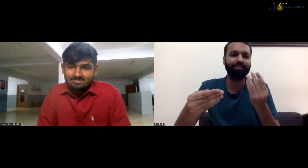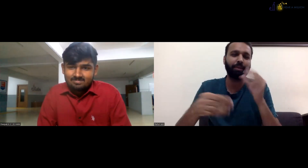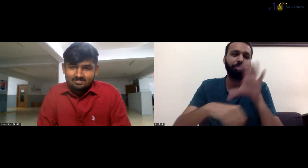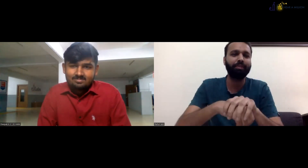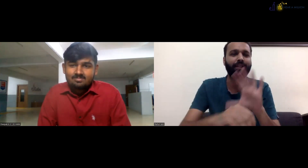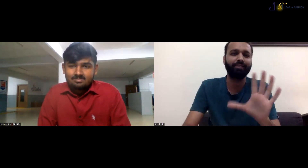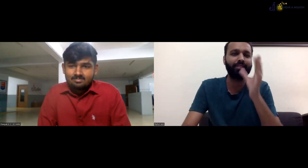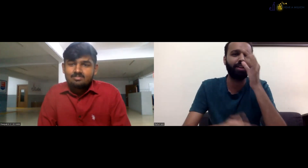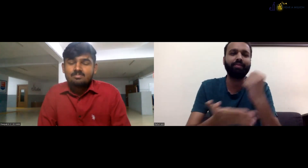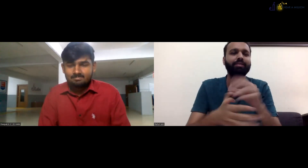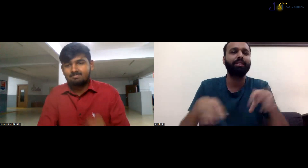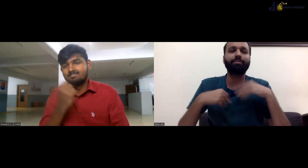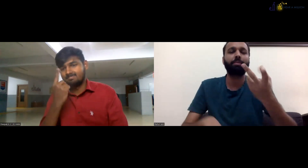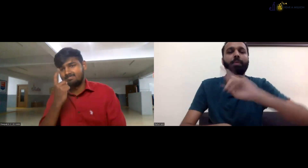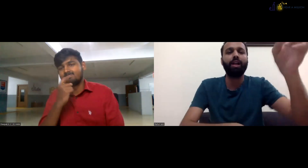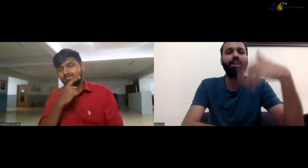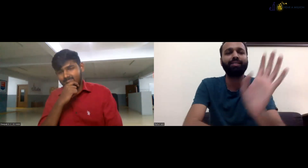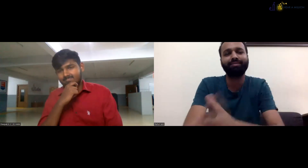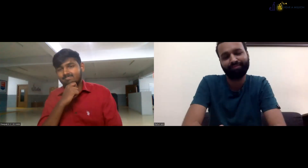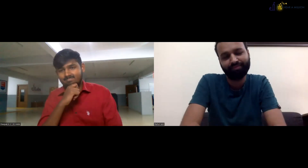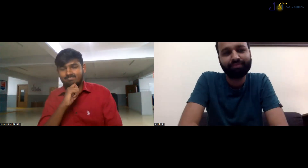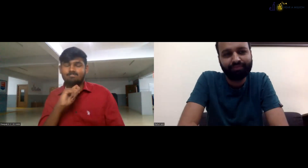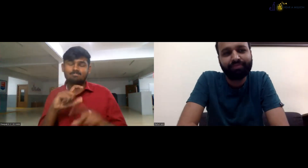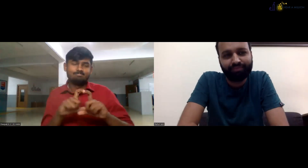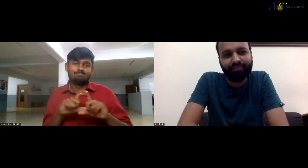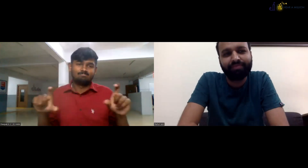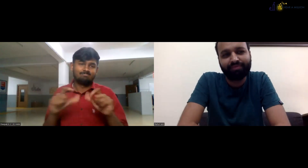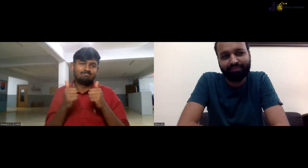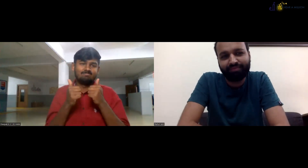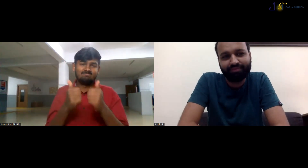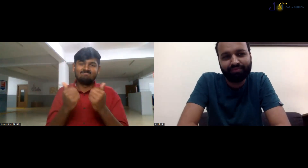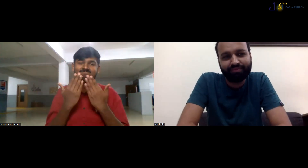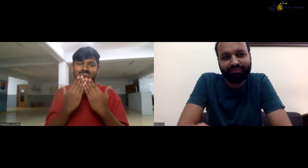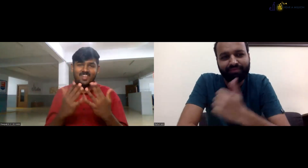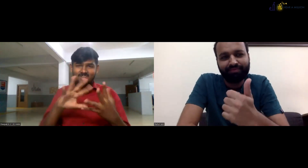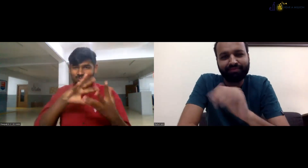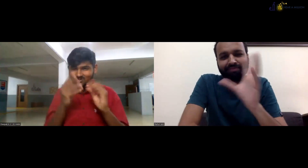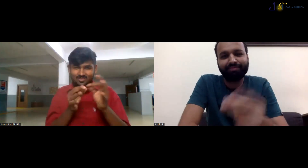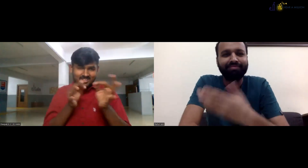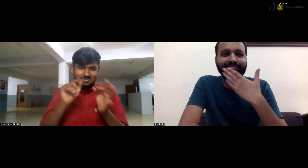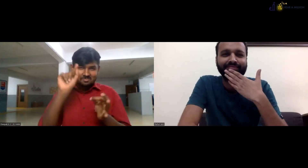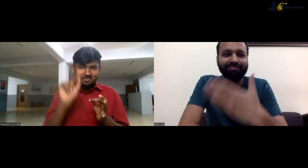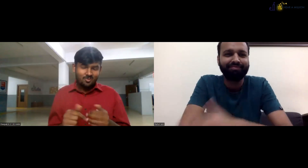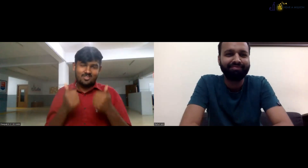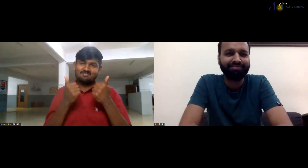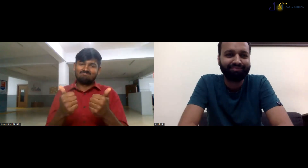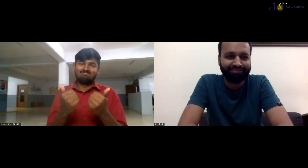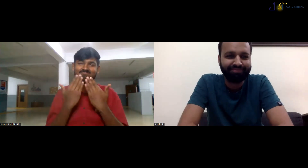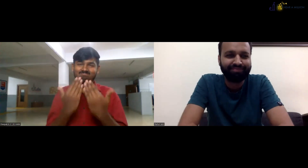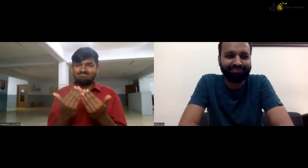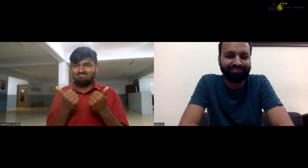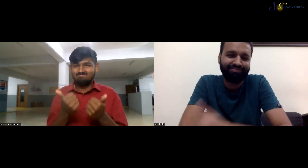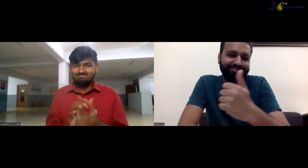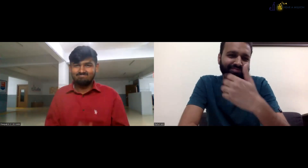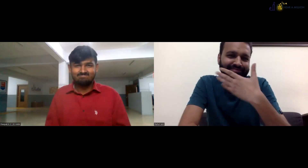hotel booking, they would not accept it. And yeah, that's very easy, they will catch you and then your visa will be rejected. Thank you so much,